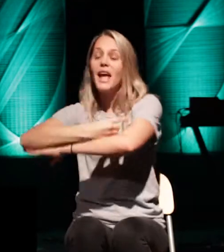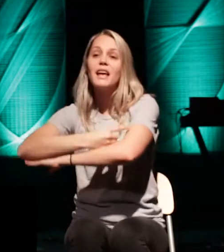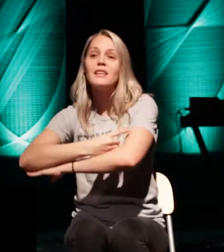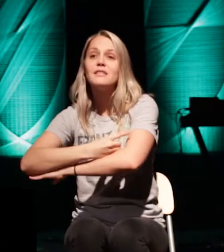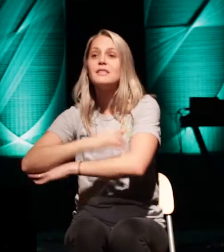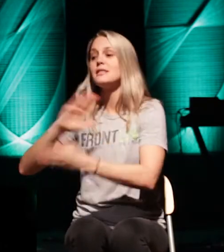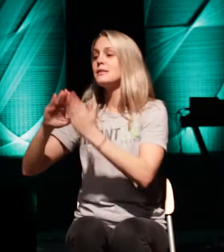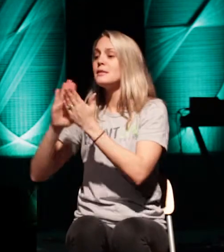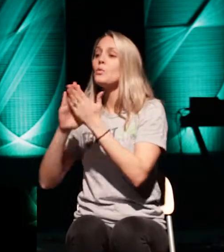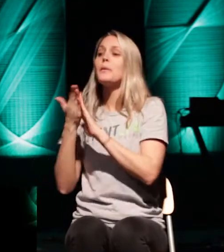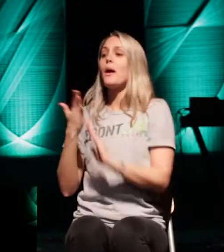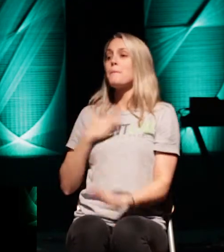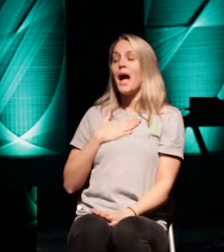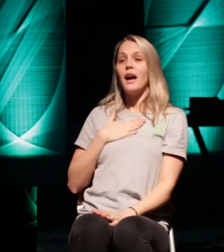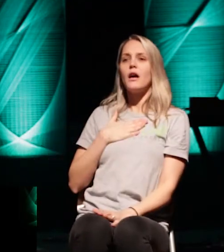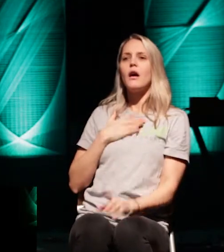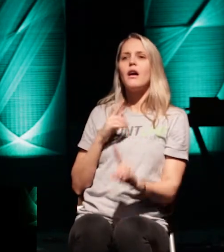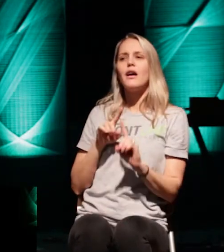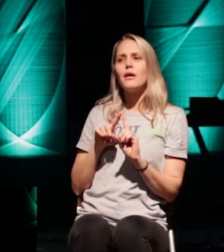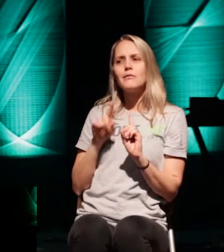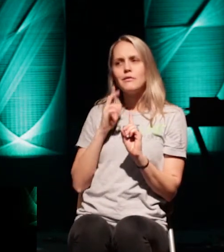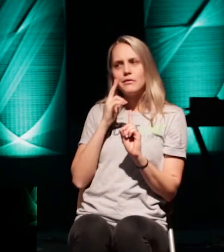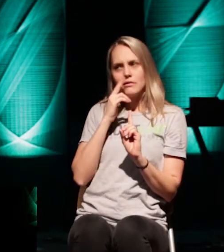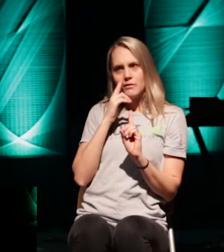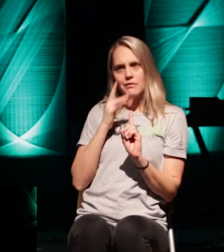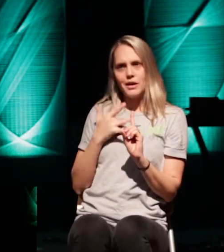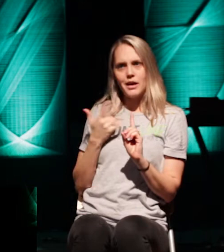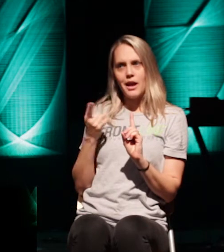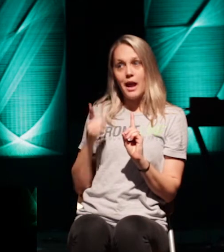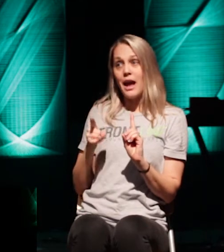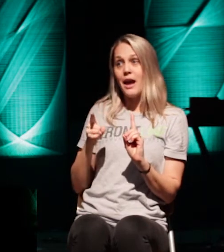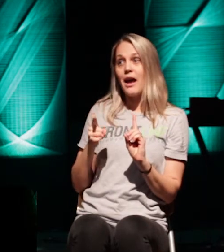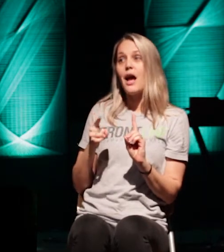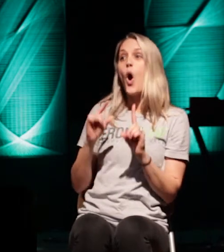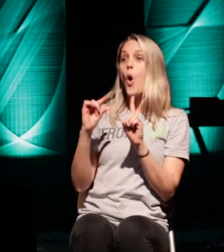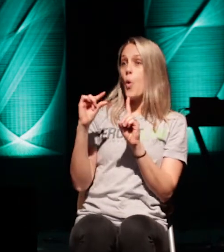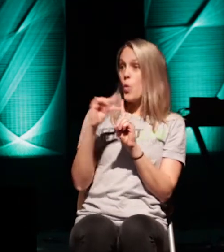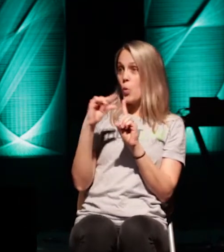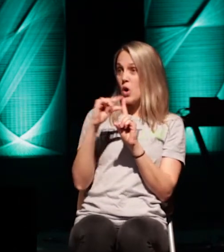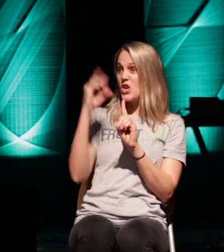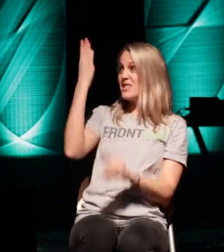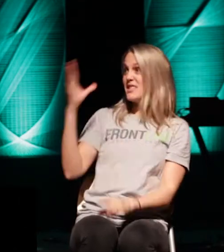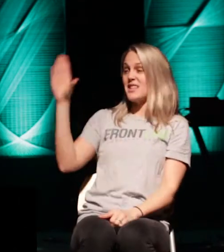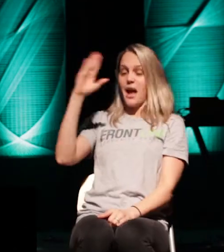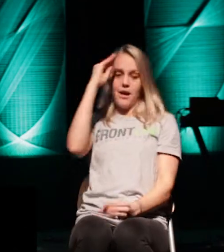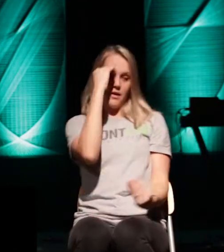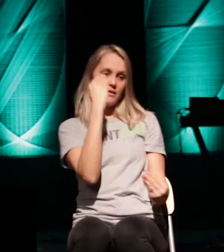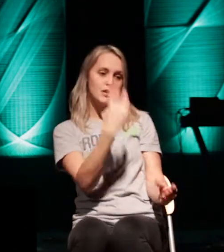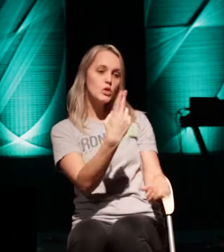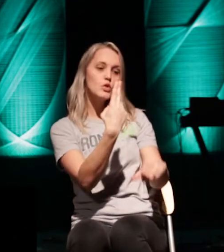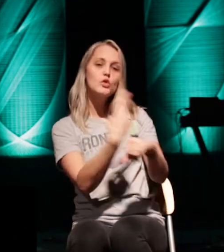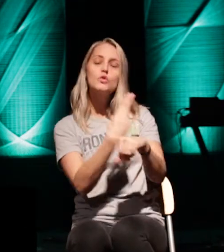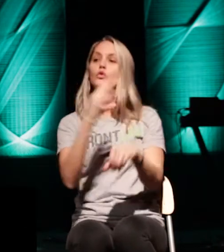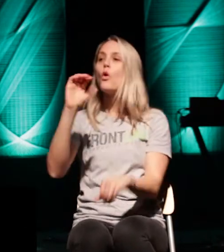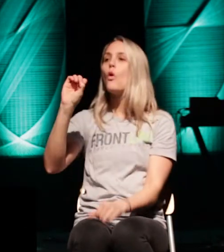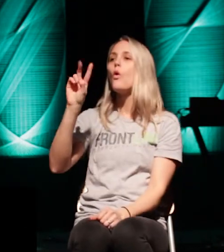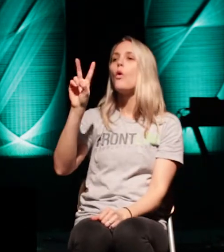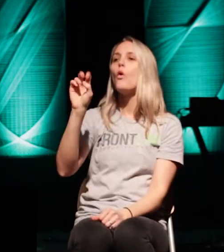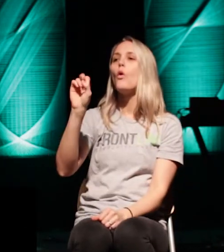And yet something funny happens with this word that God gives Jonah to use, and it's the word